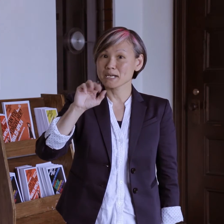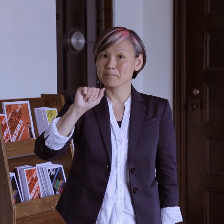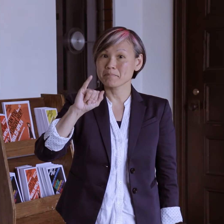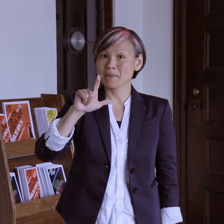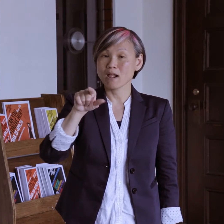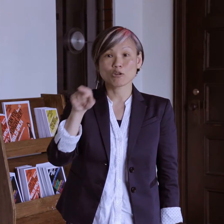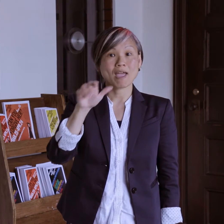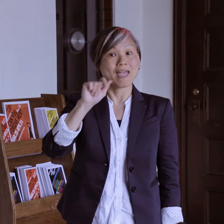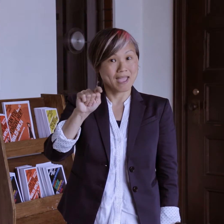Thank you.